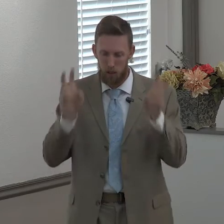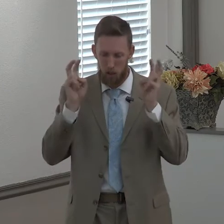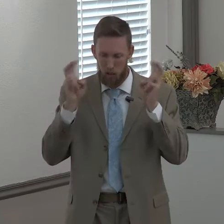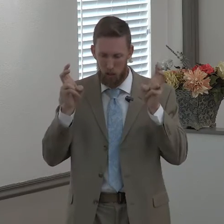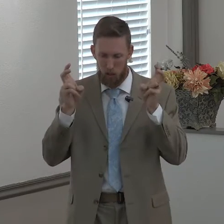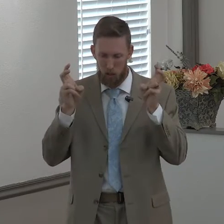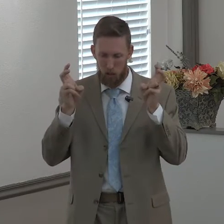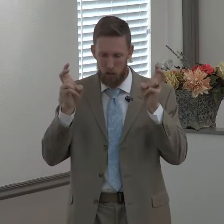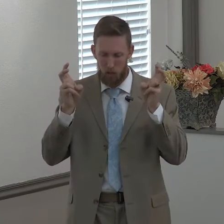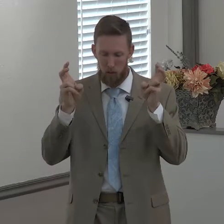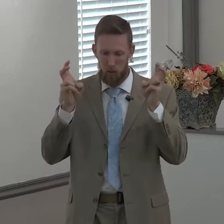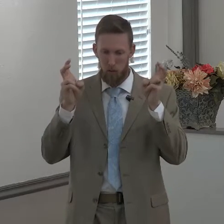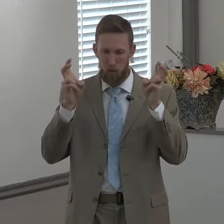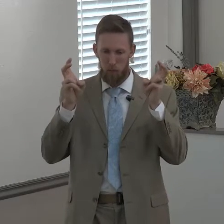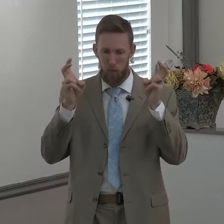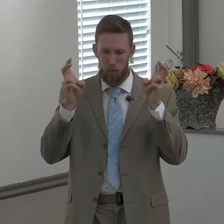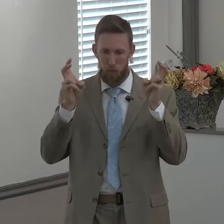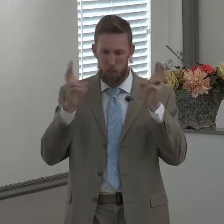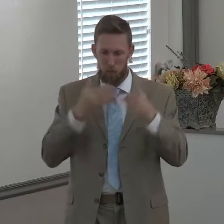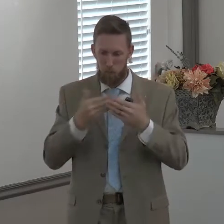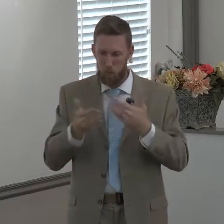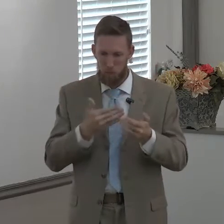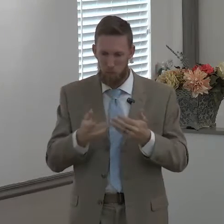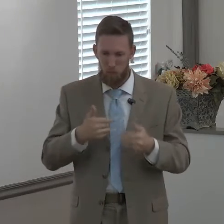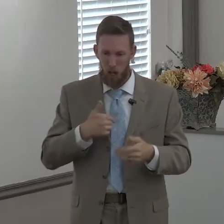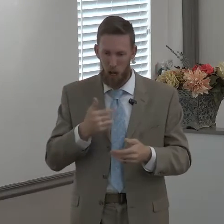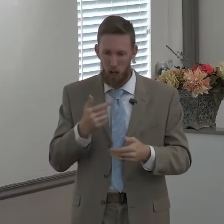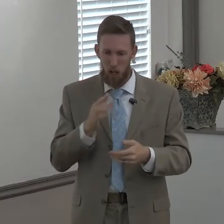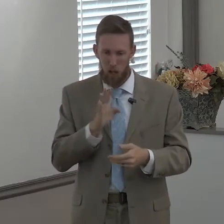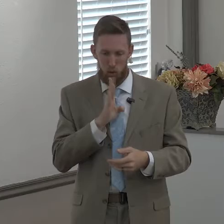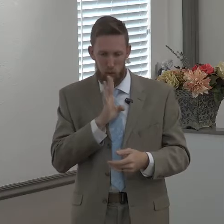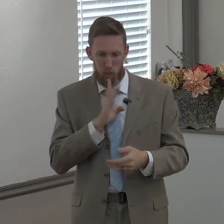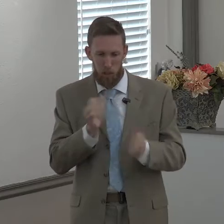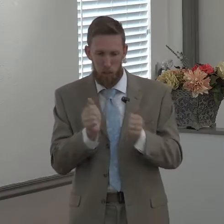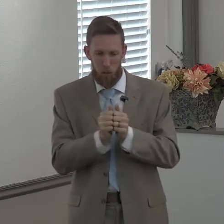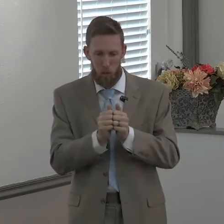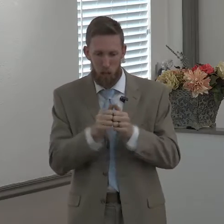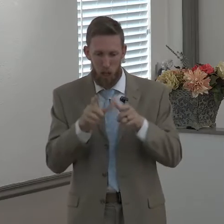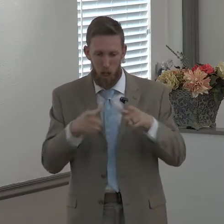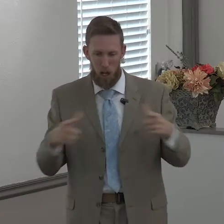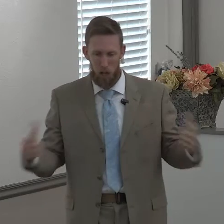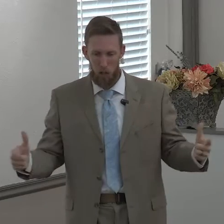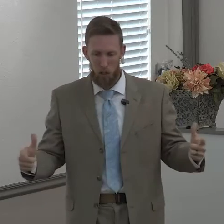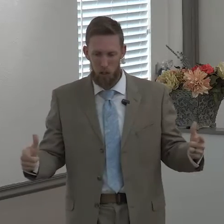And I'm going to read the entire chapter, so follow along with me as I read, please.